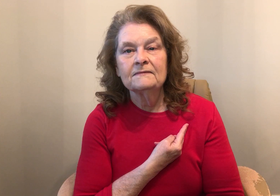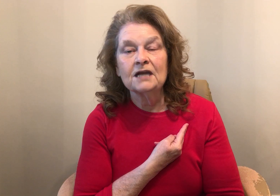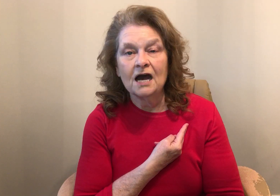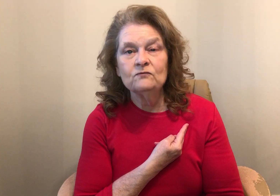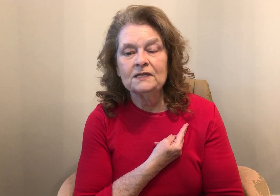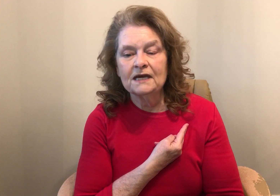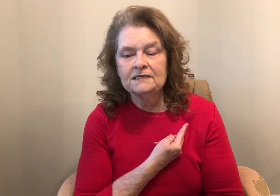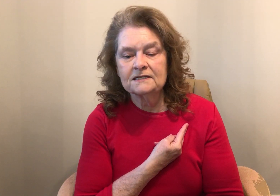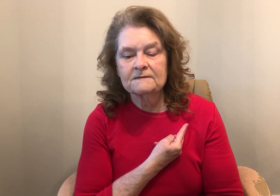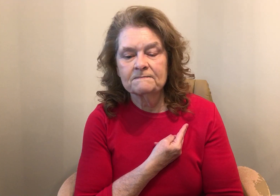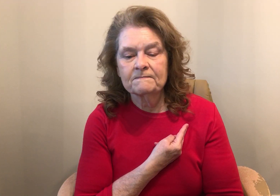God with us.